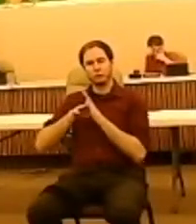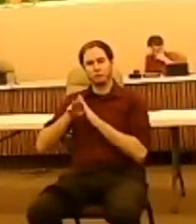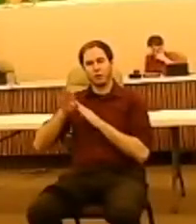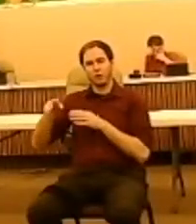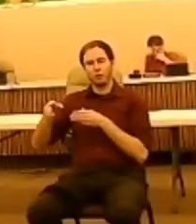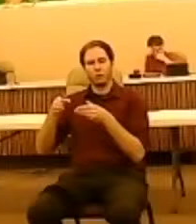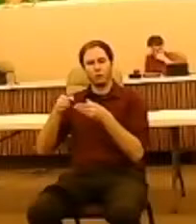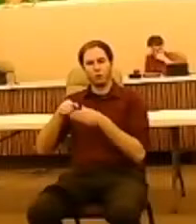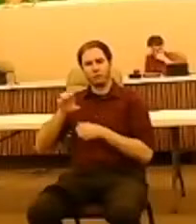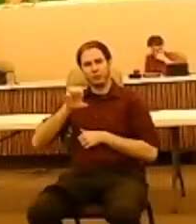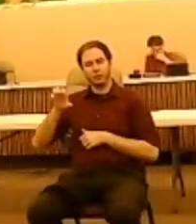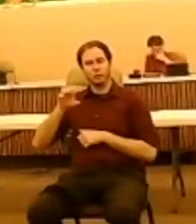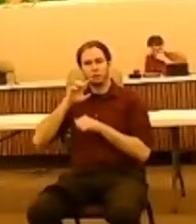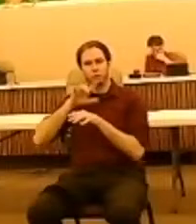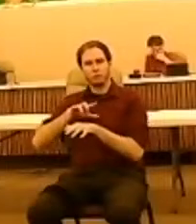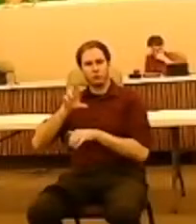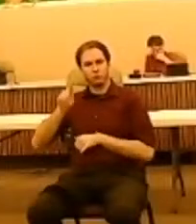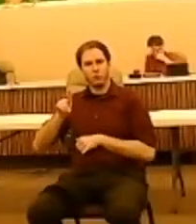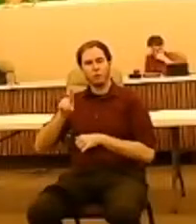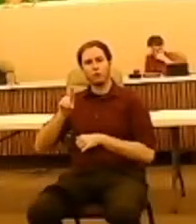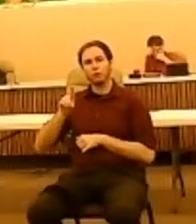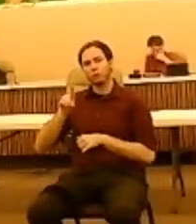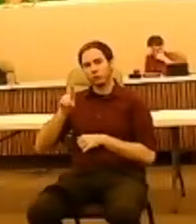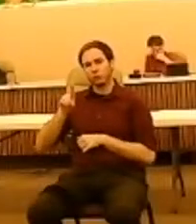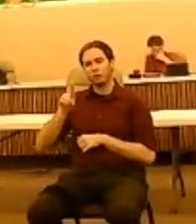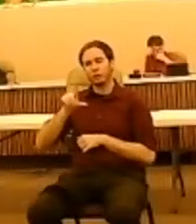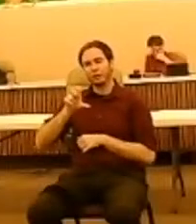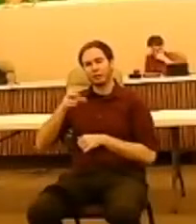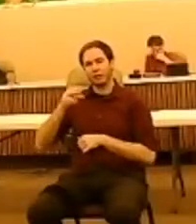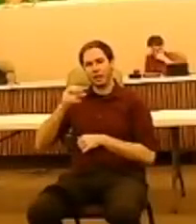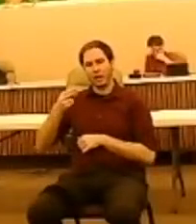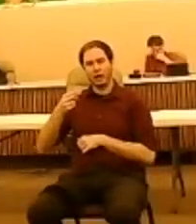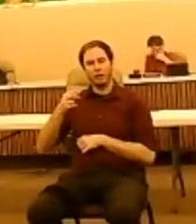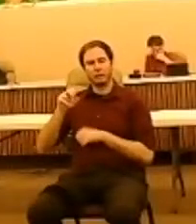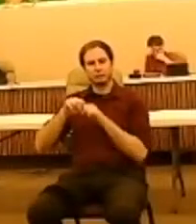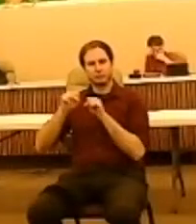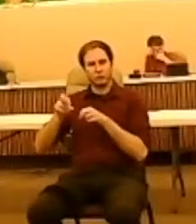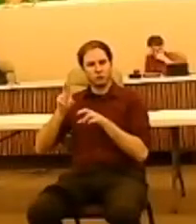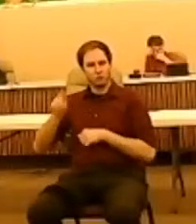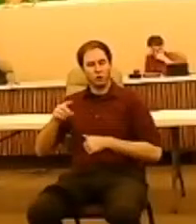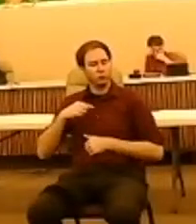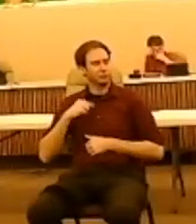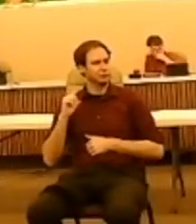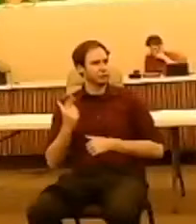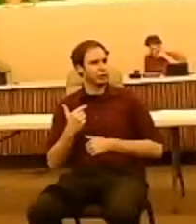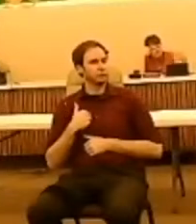of East River Road and Lehigh Station Road. Second.